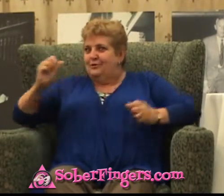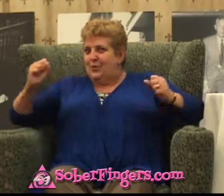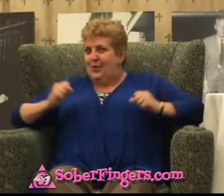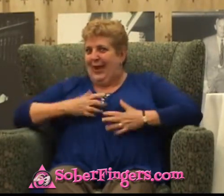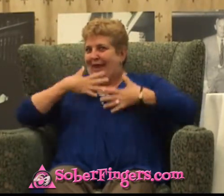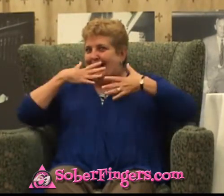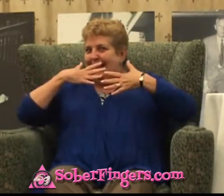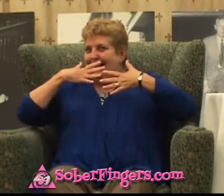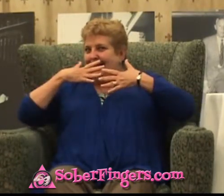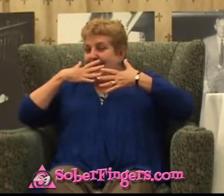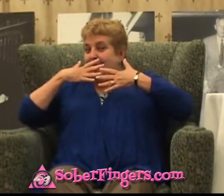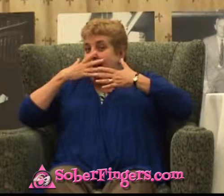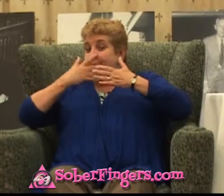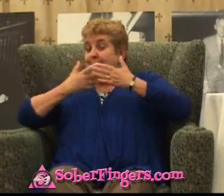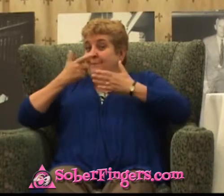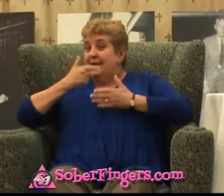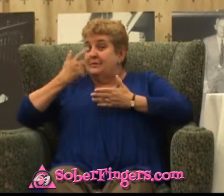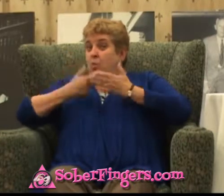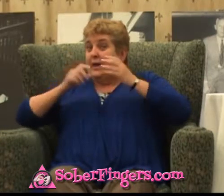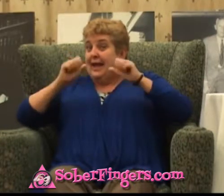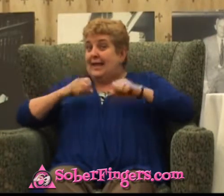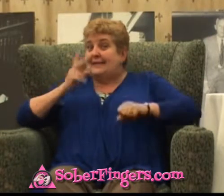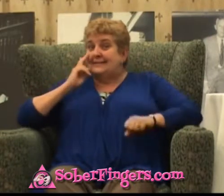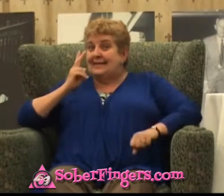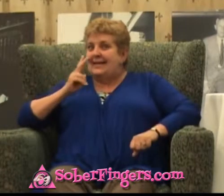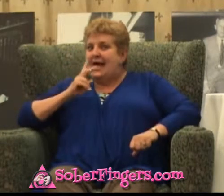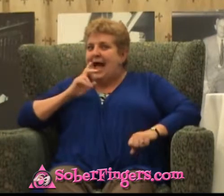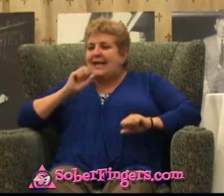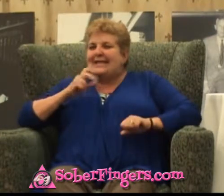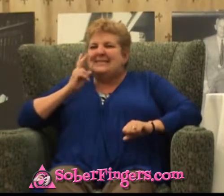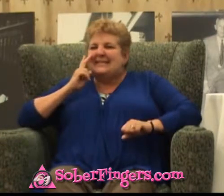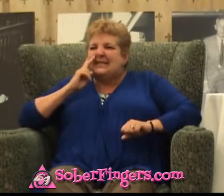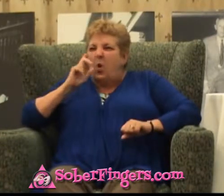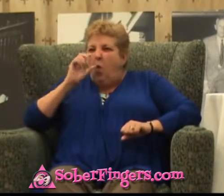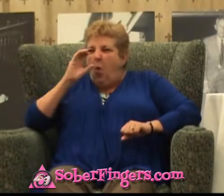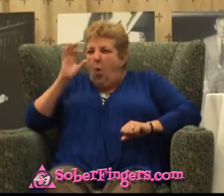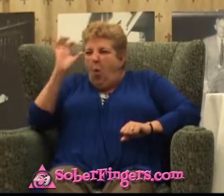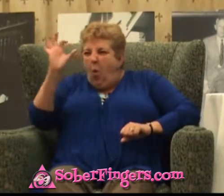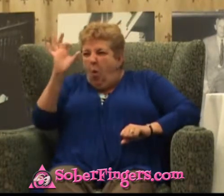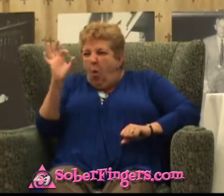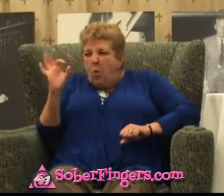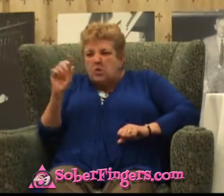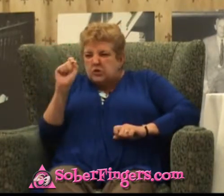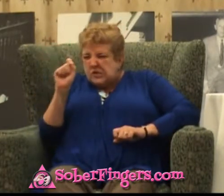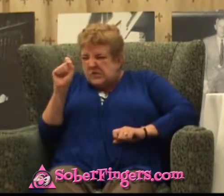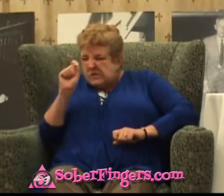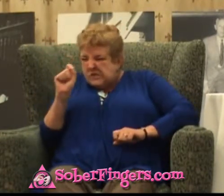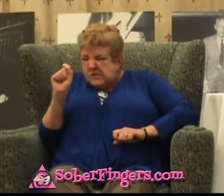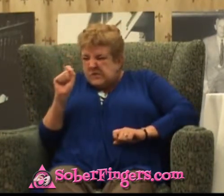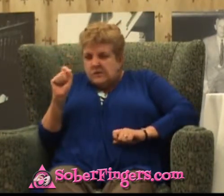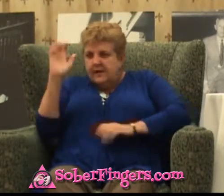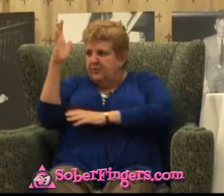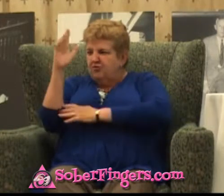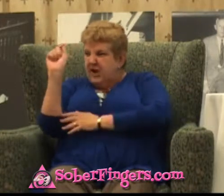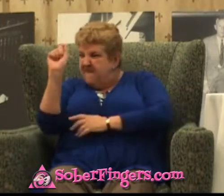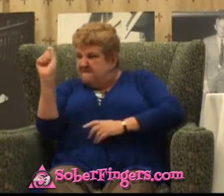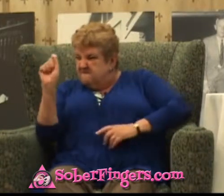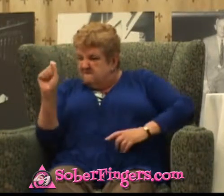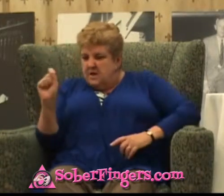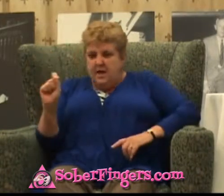I do see are the holes that woodpecker has drilled in that tree. And I realized right in